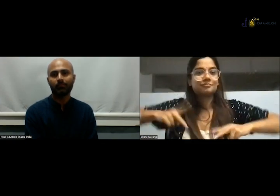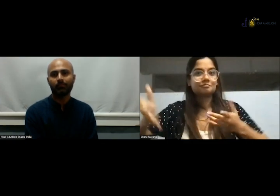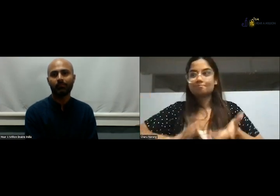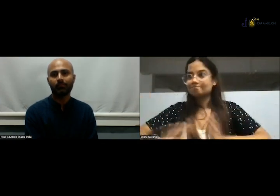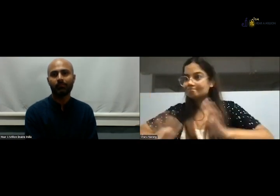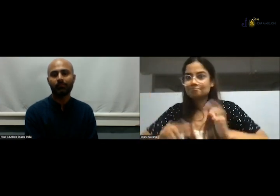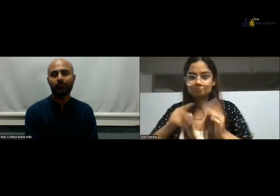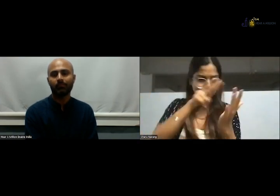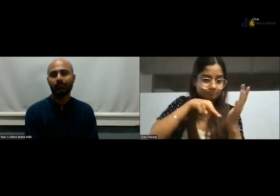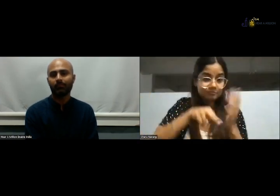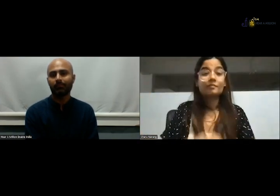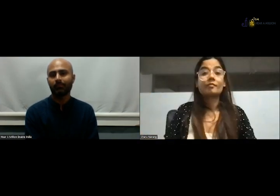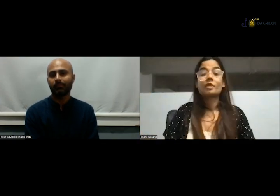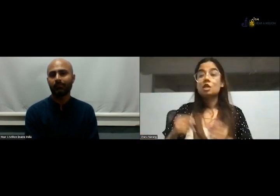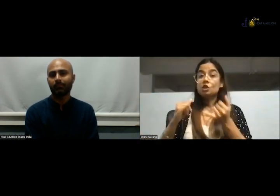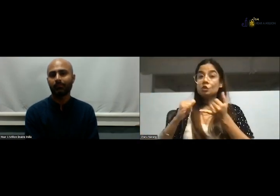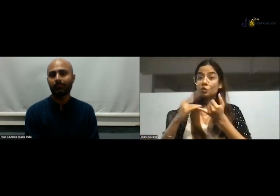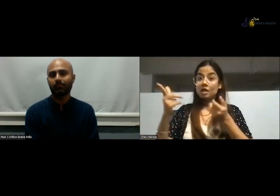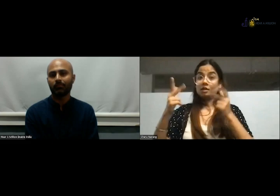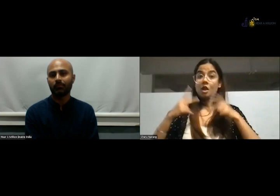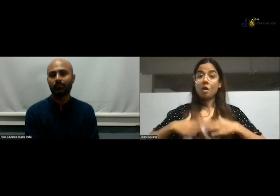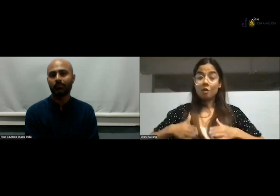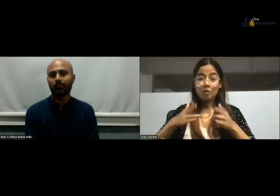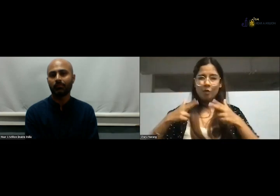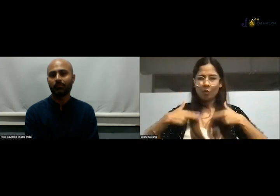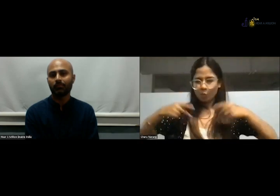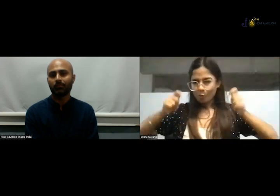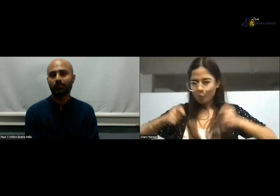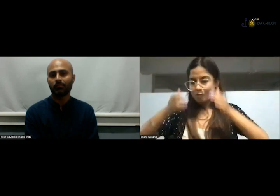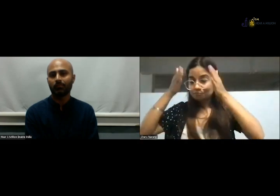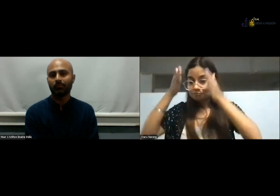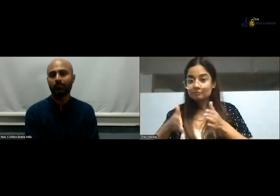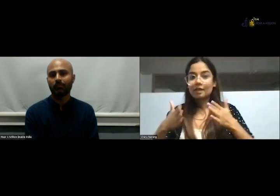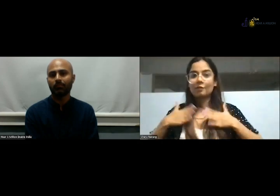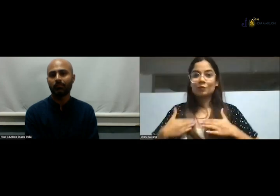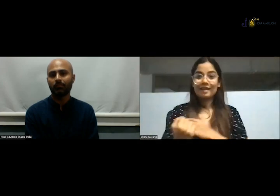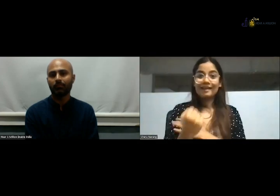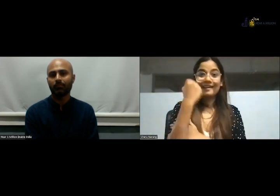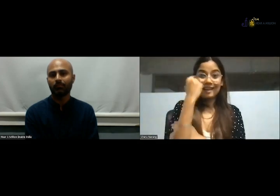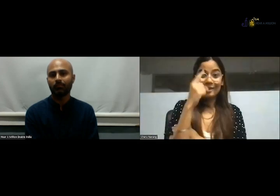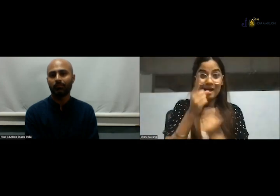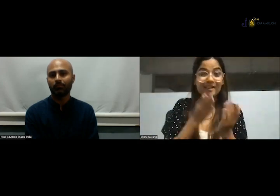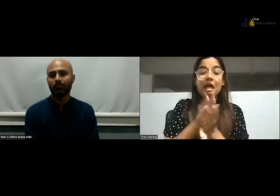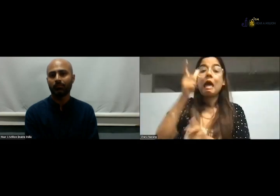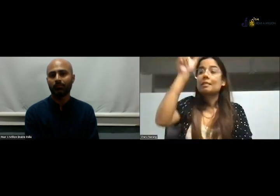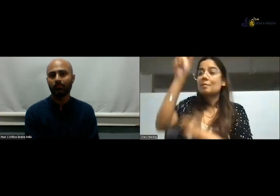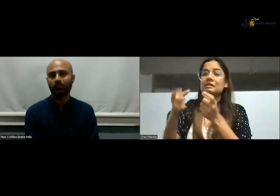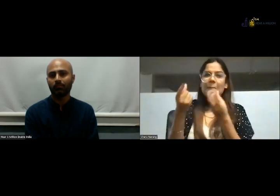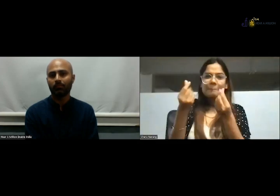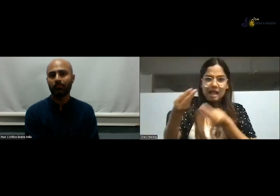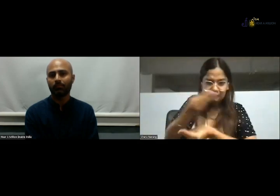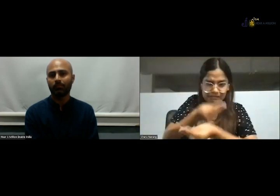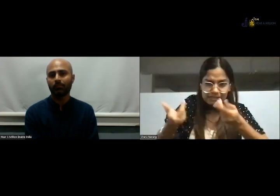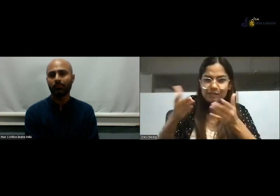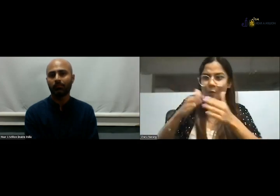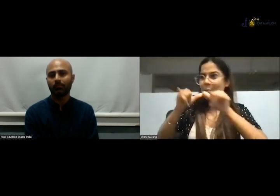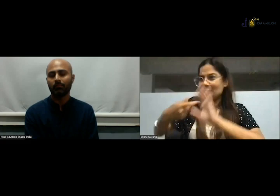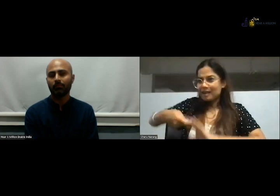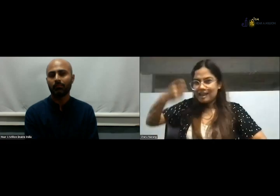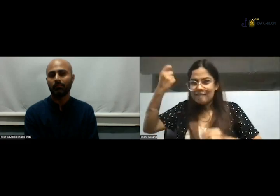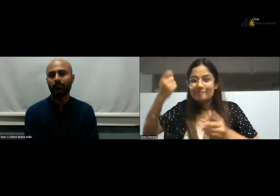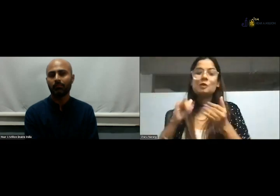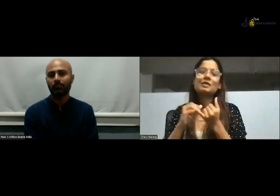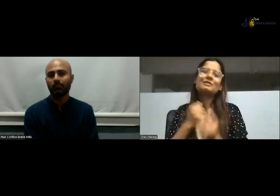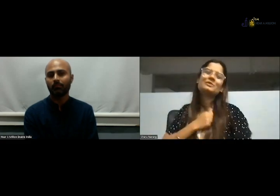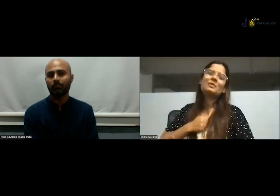Sudamini. And she could translate, everybody, they depend on interpreters, but she could translate each and everything very